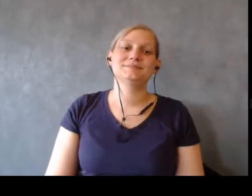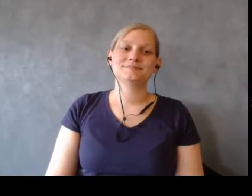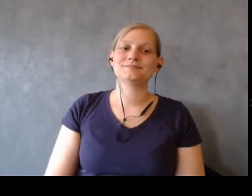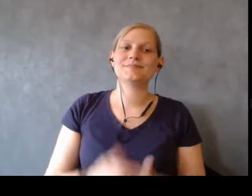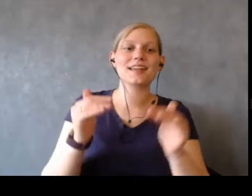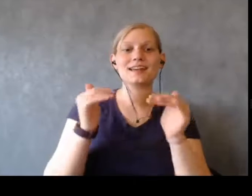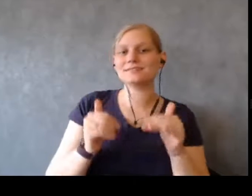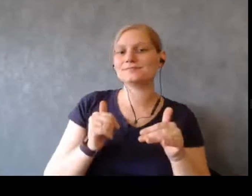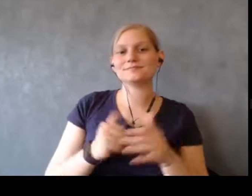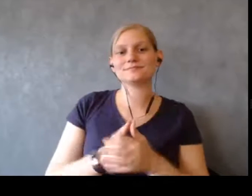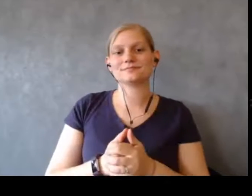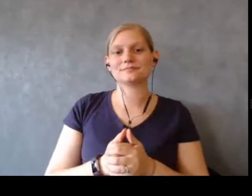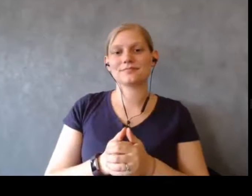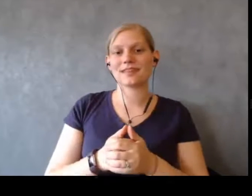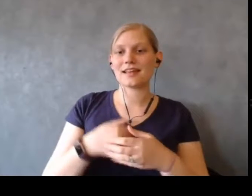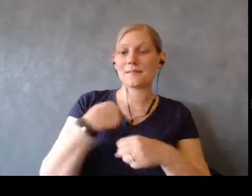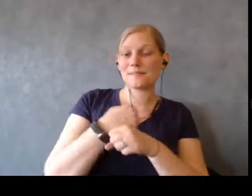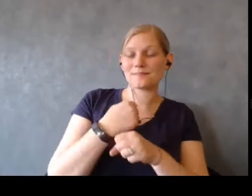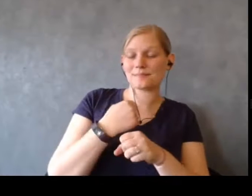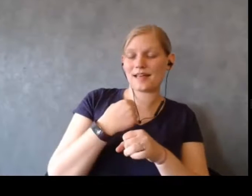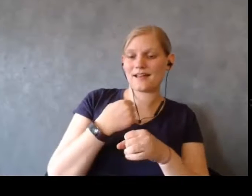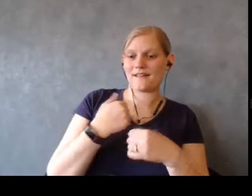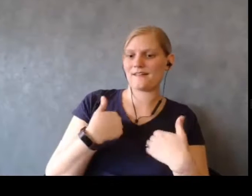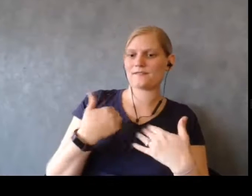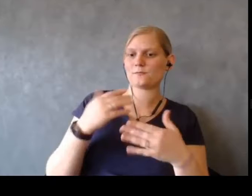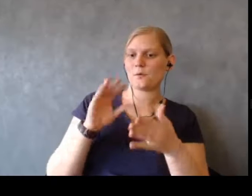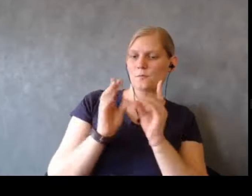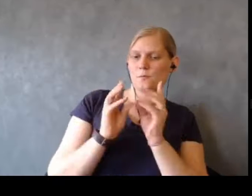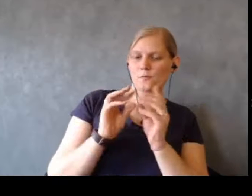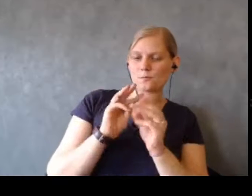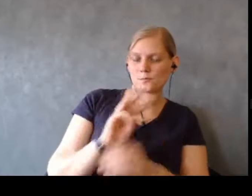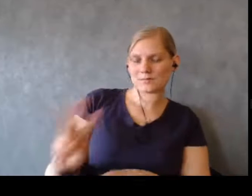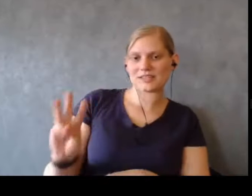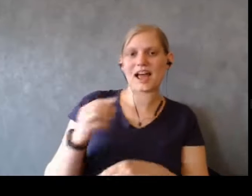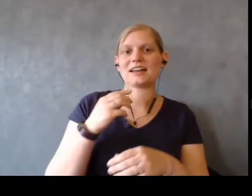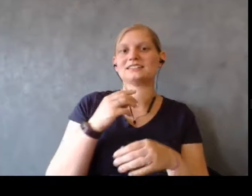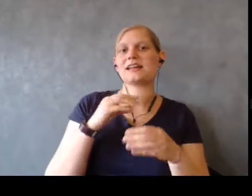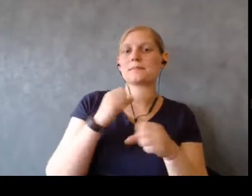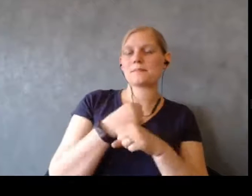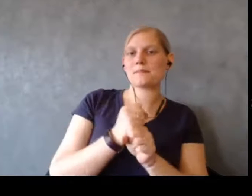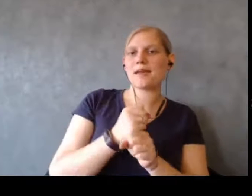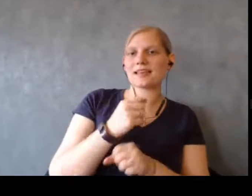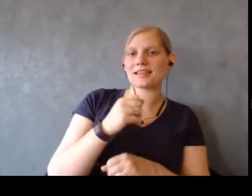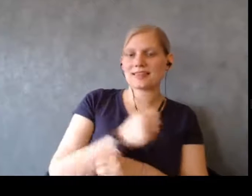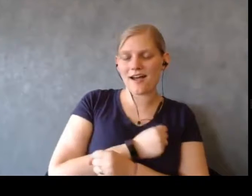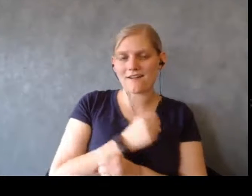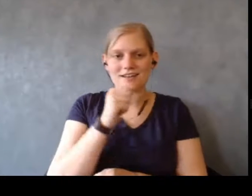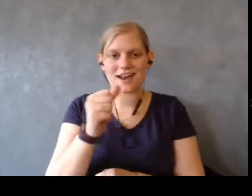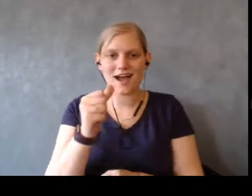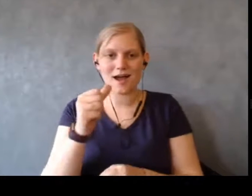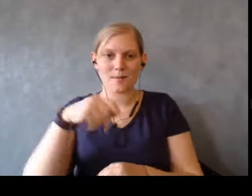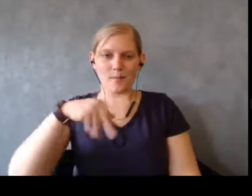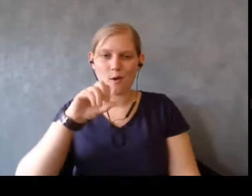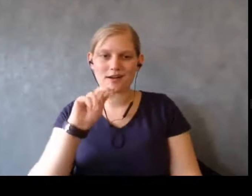Cindy Gallup's Make Love, Not Porn website and TED Talk. Watch shows like Lena Dunham's Girls. And check out